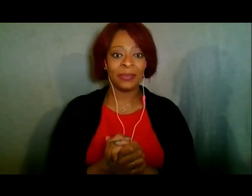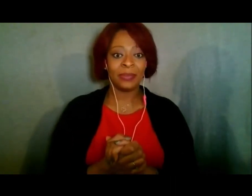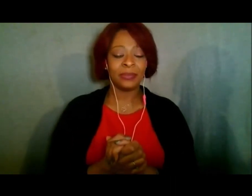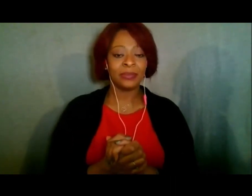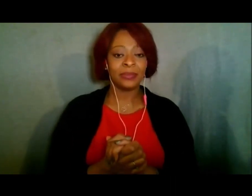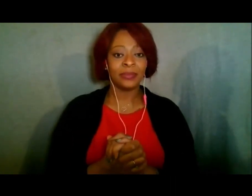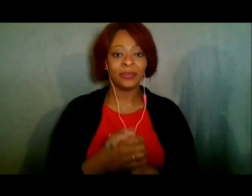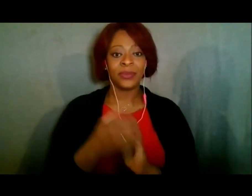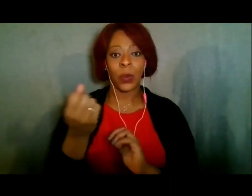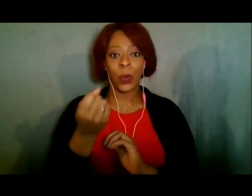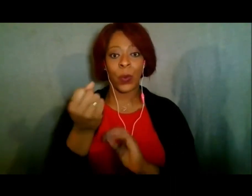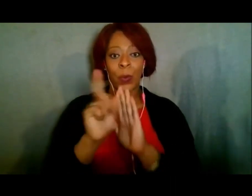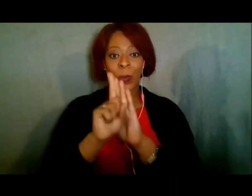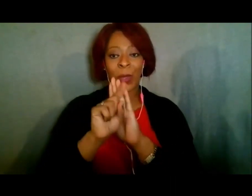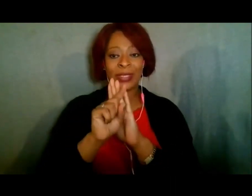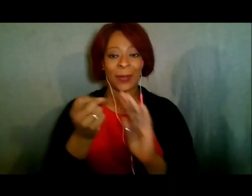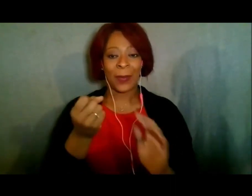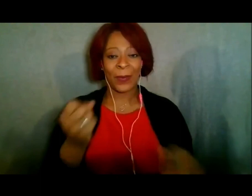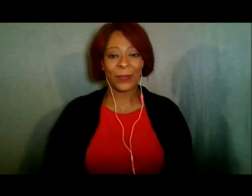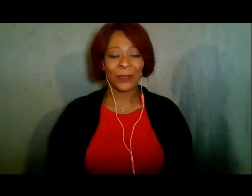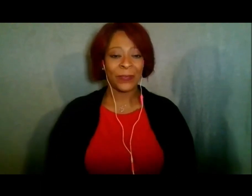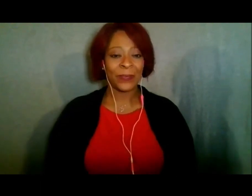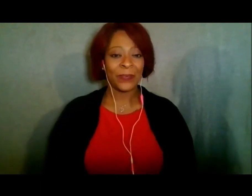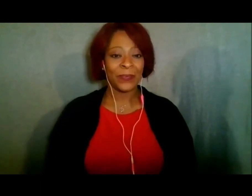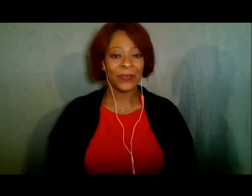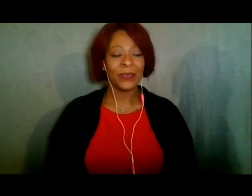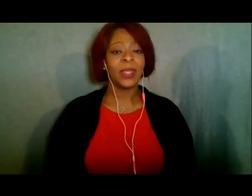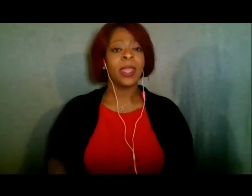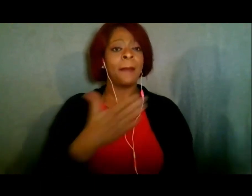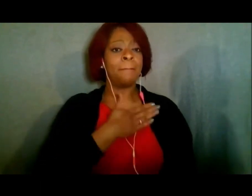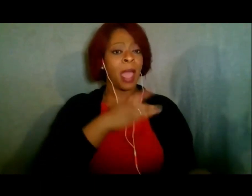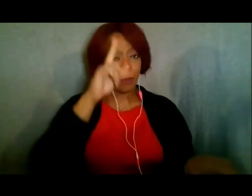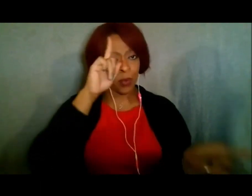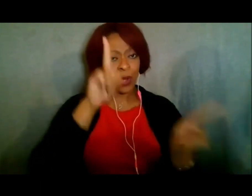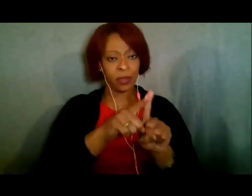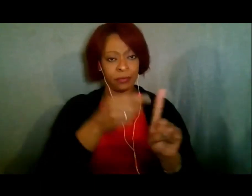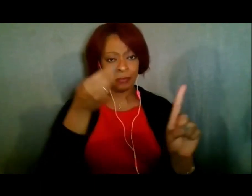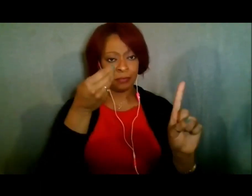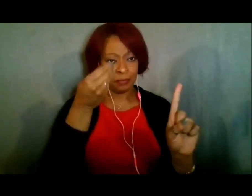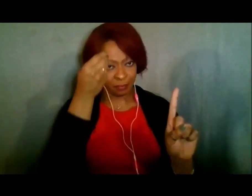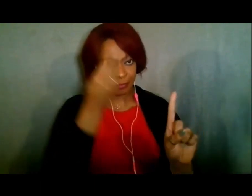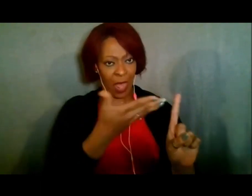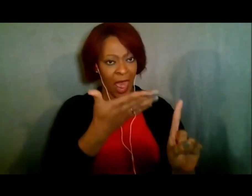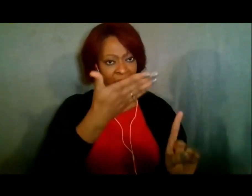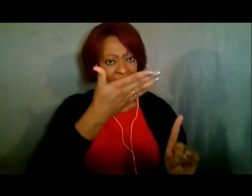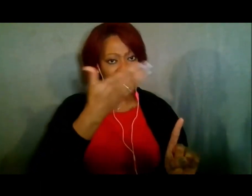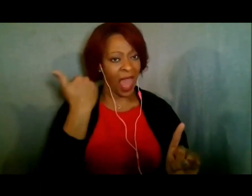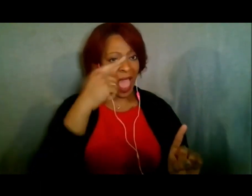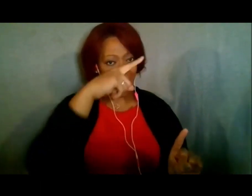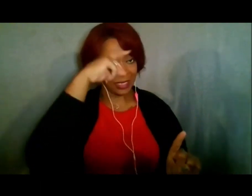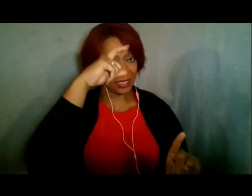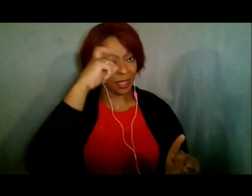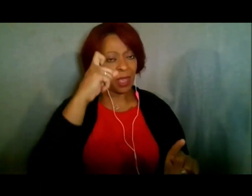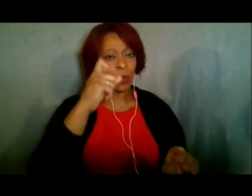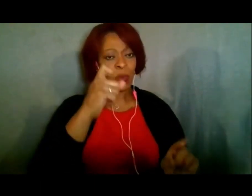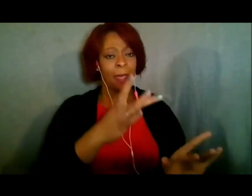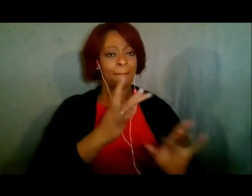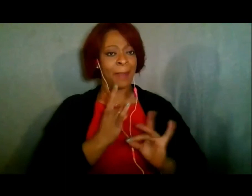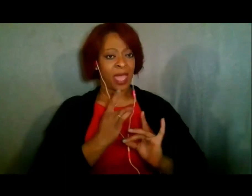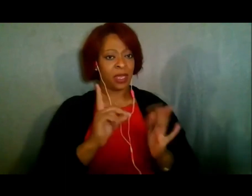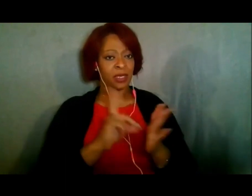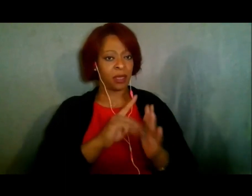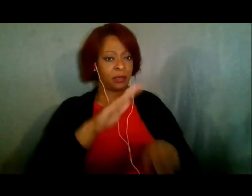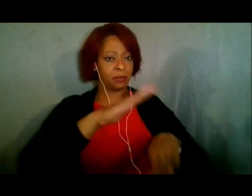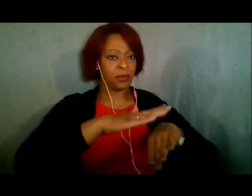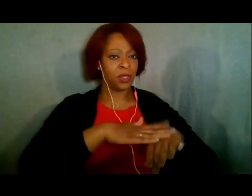Okay, hang on 1 second, let me back it up. Okay, my brother was told last summer he was positive, and the doctor told him at that time that